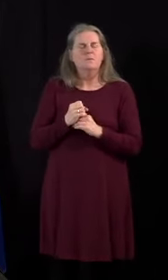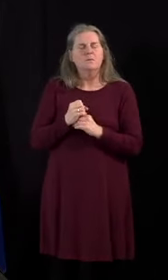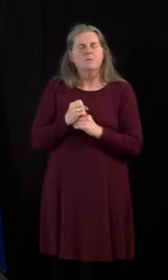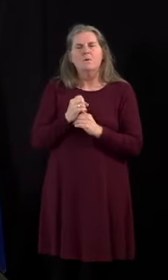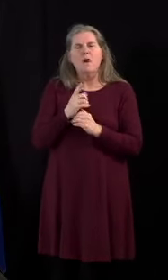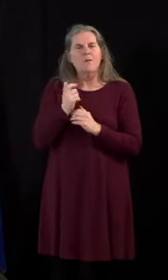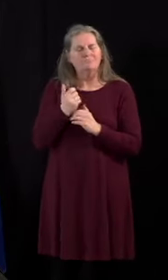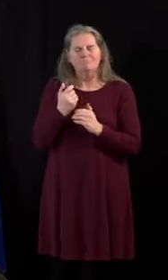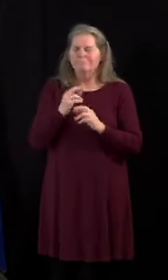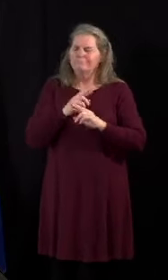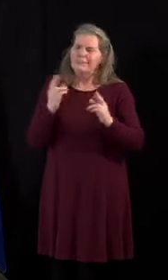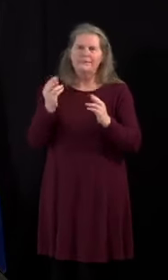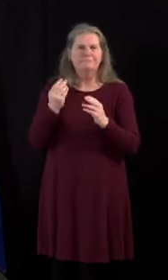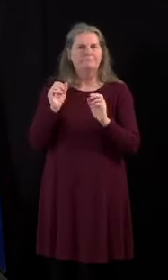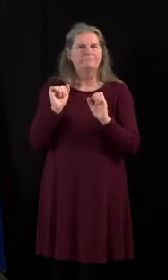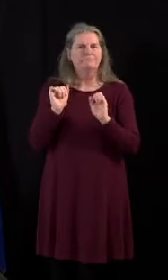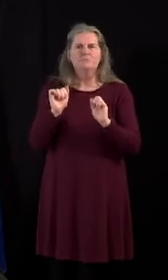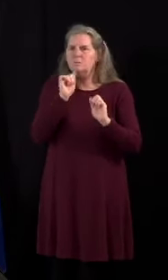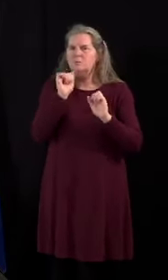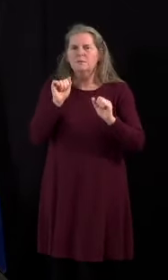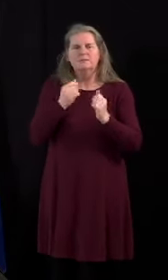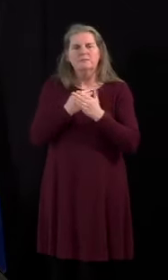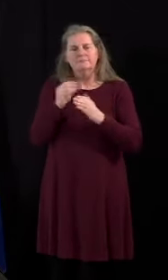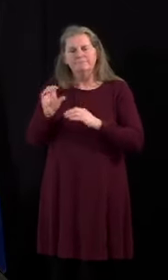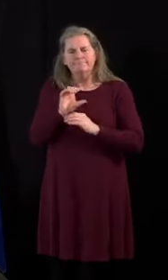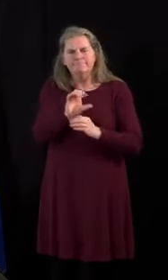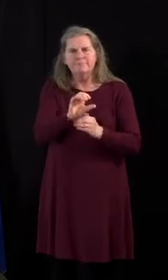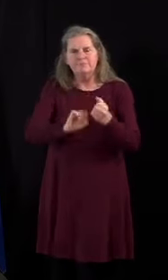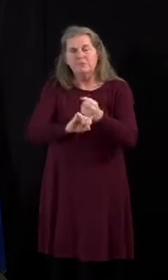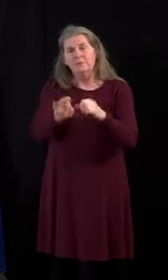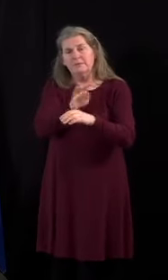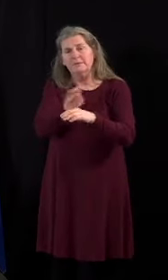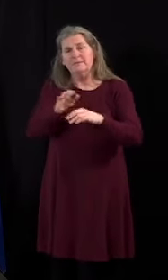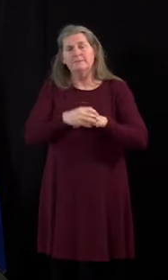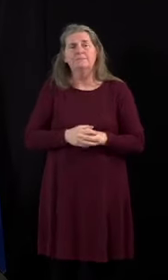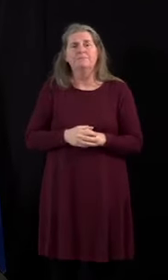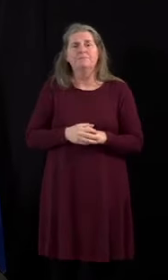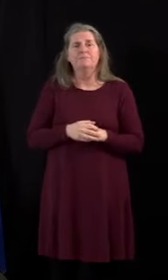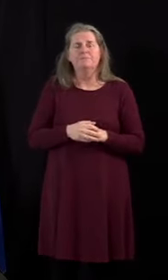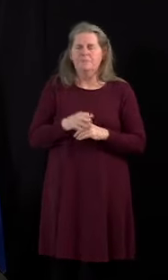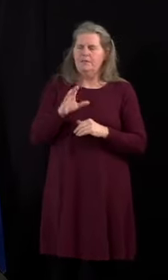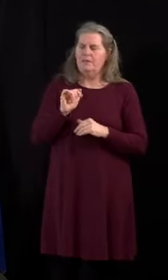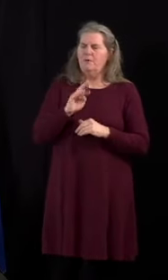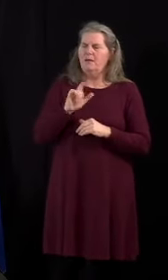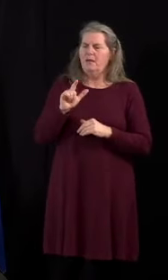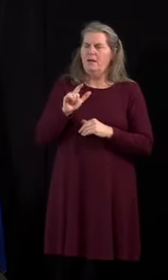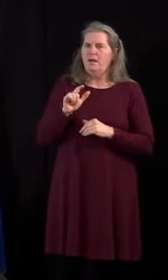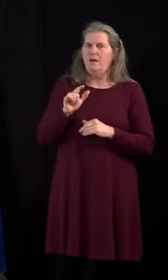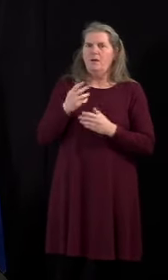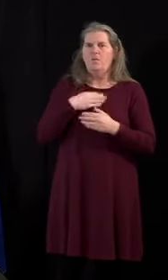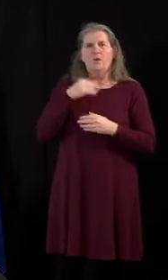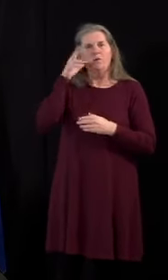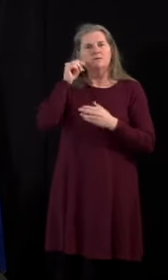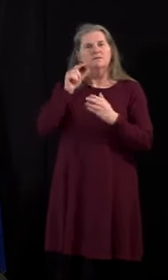people shored up. I'll go to Gabrielle with the White Horse Star.